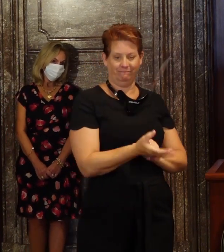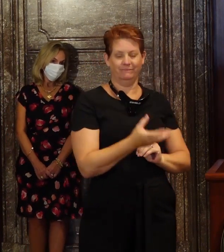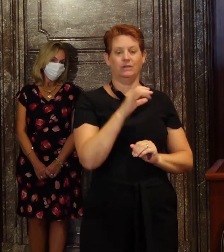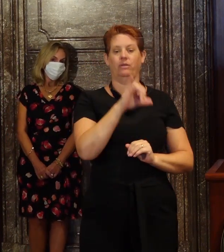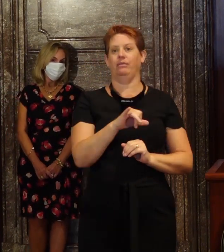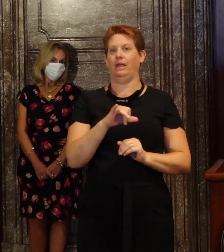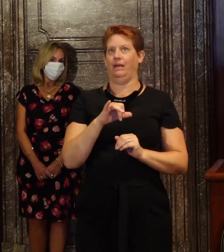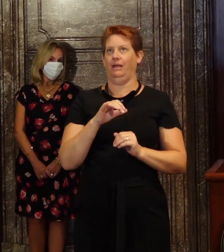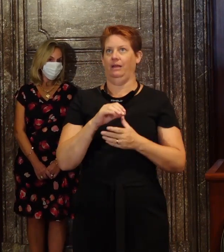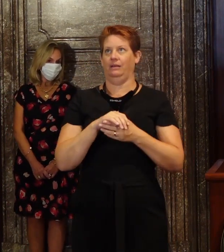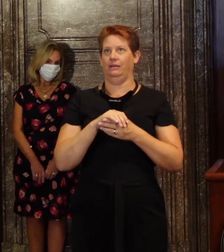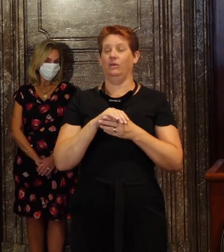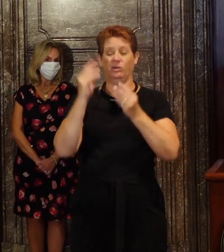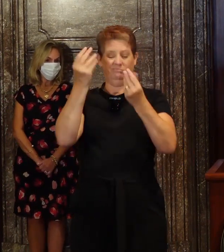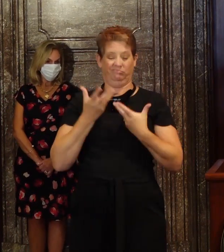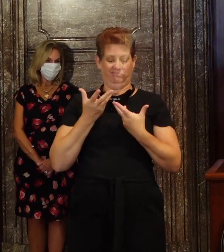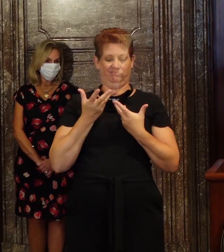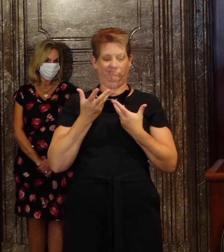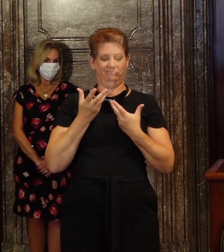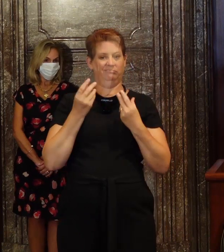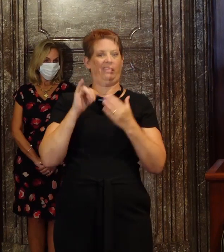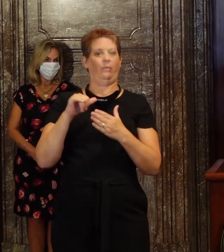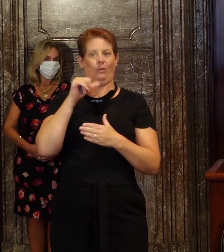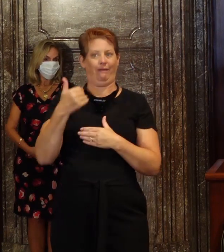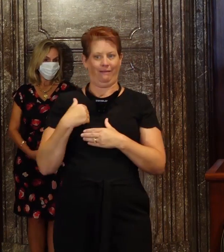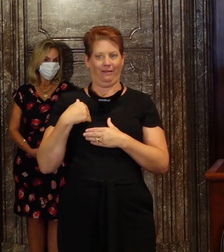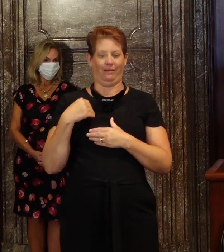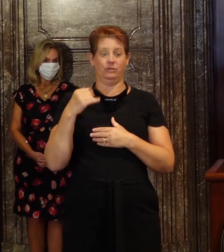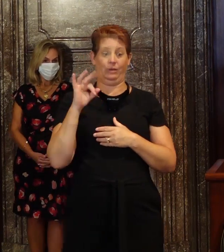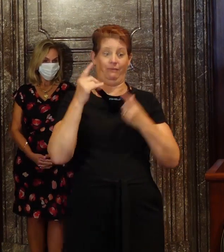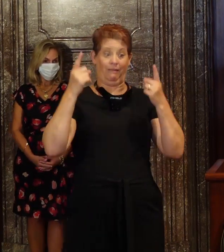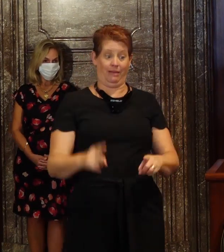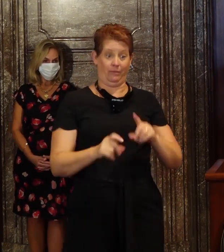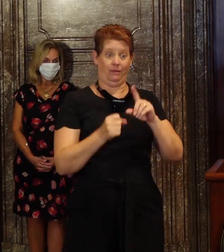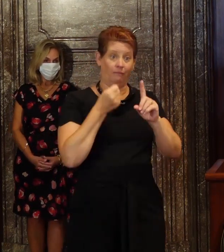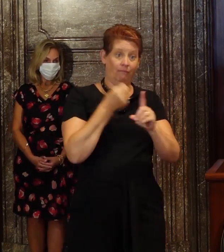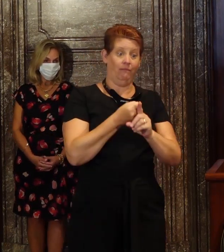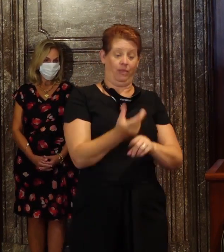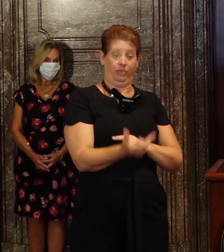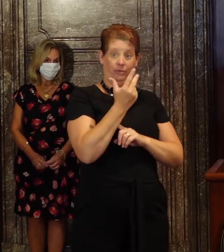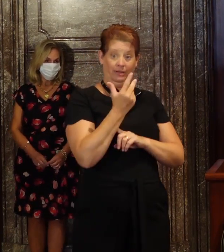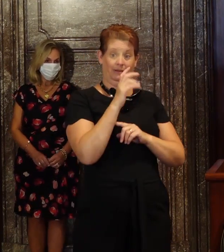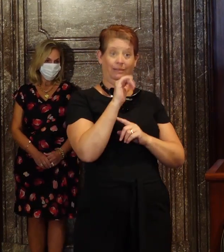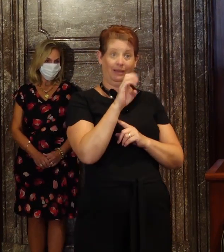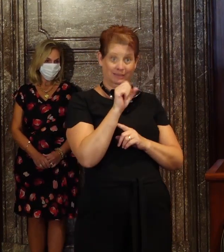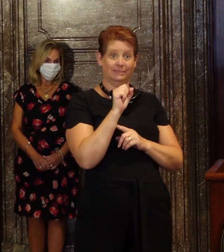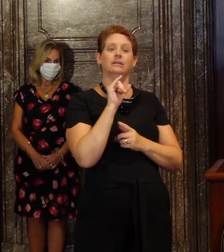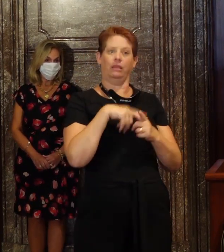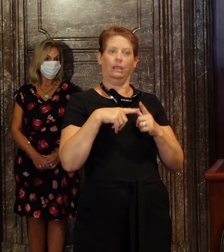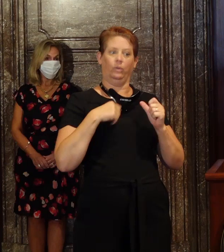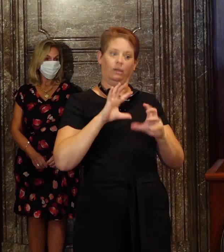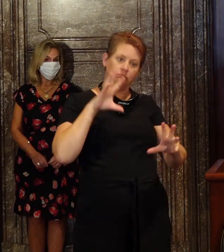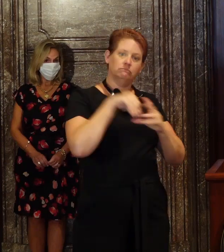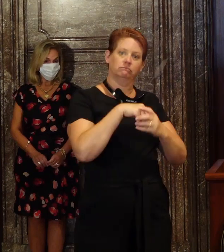give us eyes on and boots on the ground if we identify 3 cases to work with the facilities. And I want to really emphasize